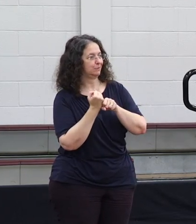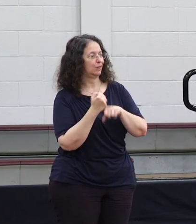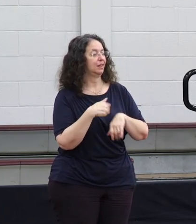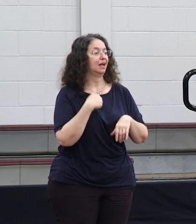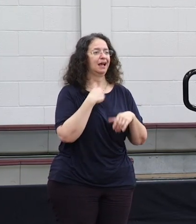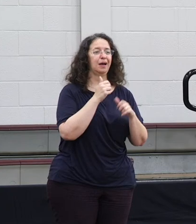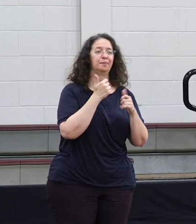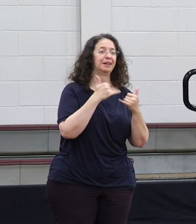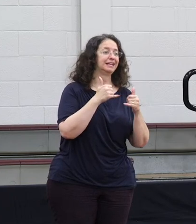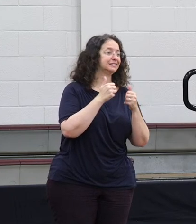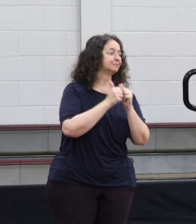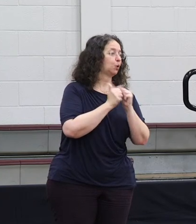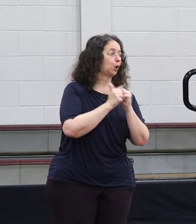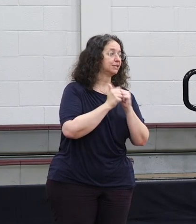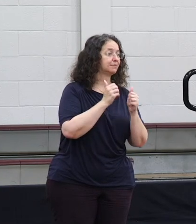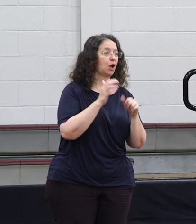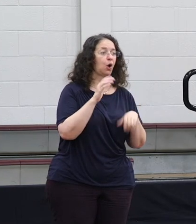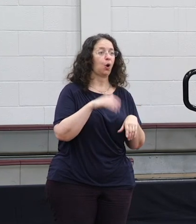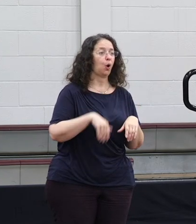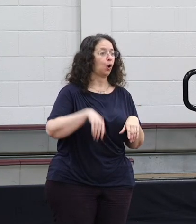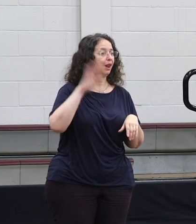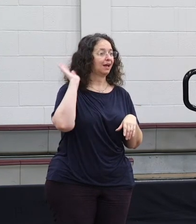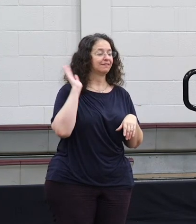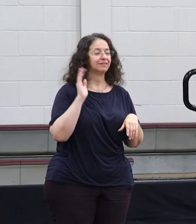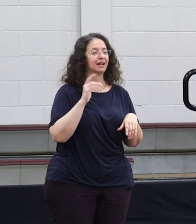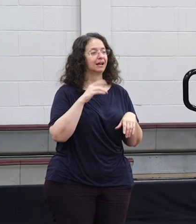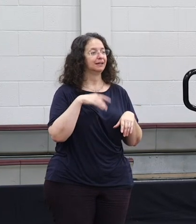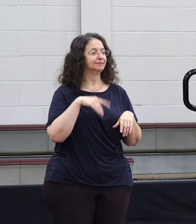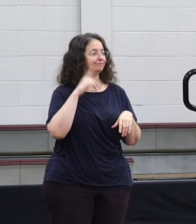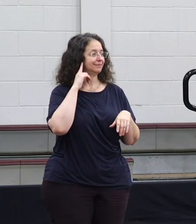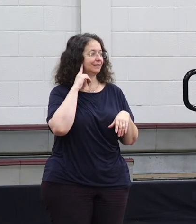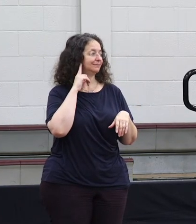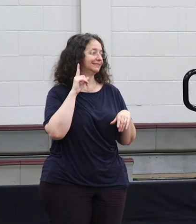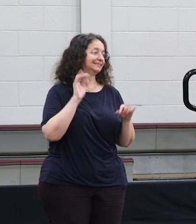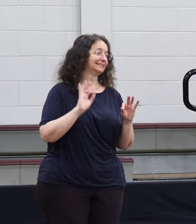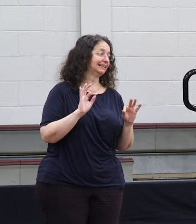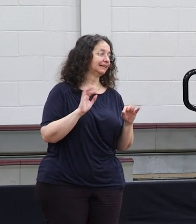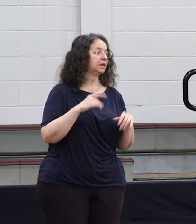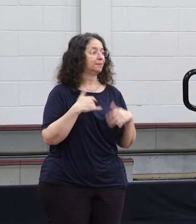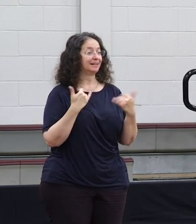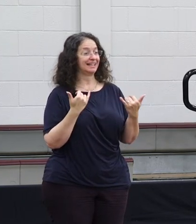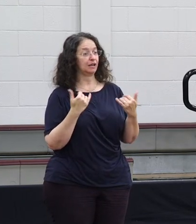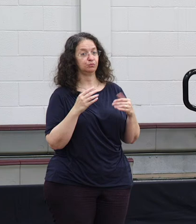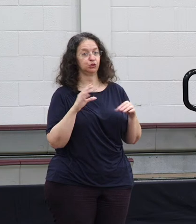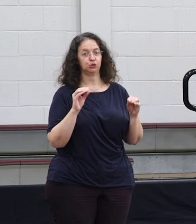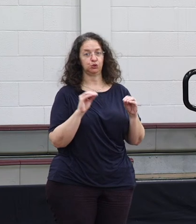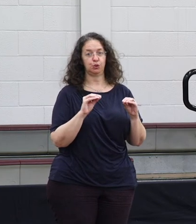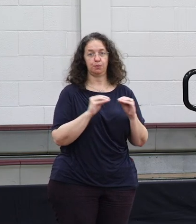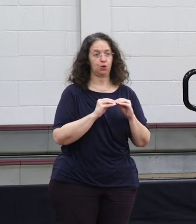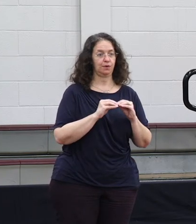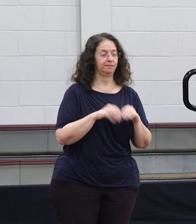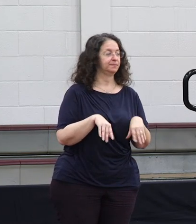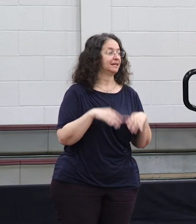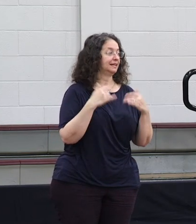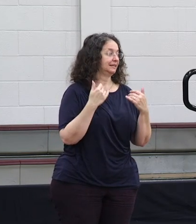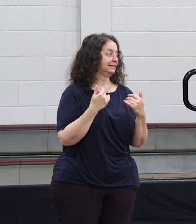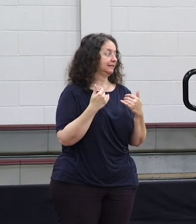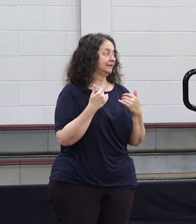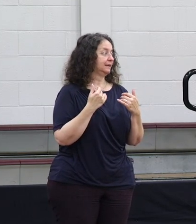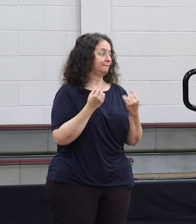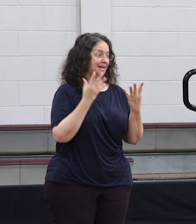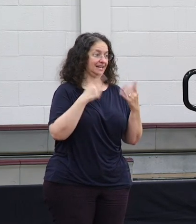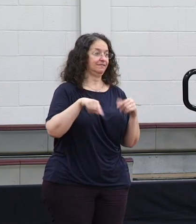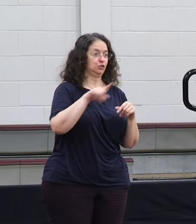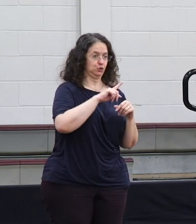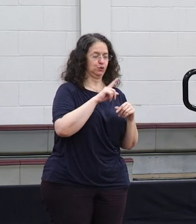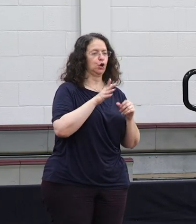sports my whole life, it's safe to say I took it for granted. Well, guess what? Not anymore. Like so many of you, COVID